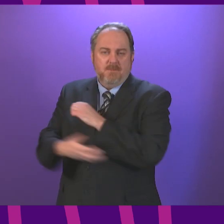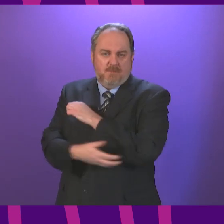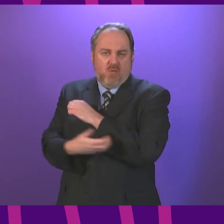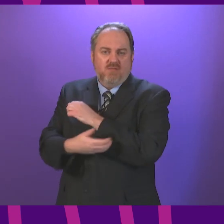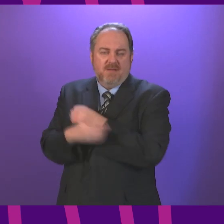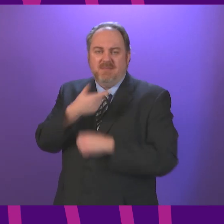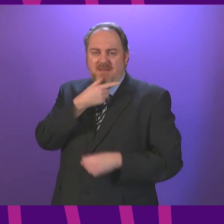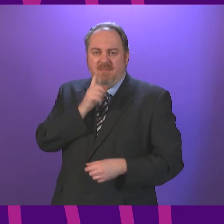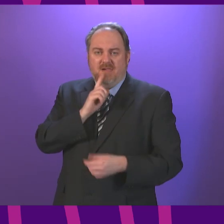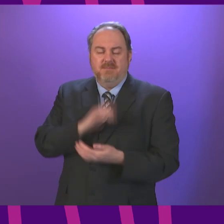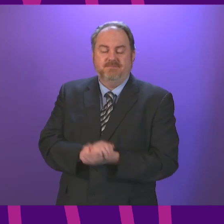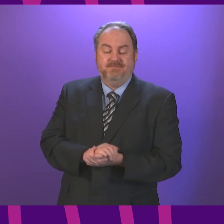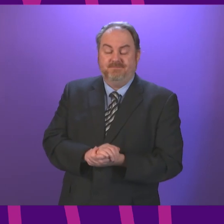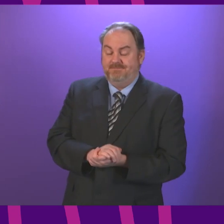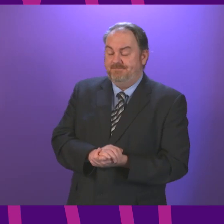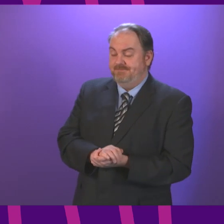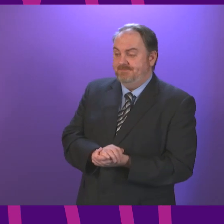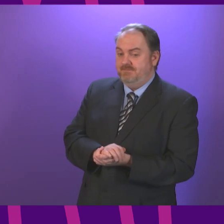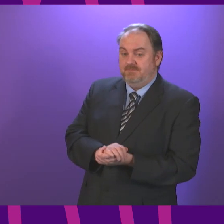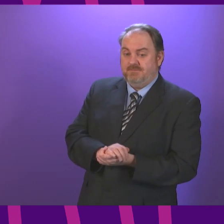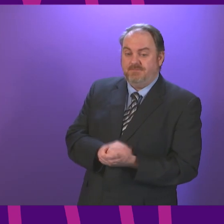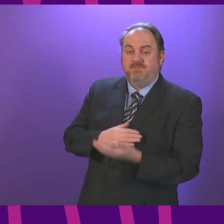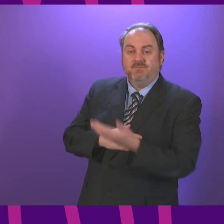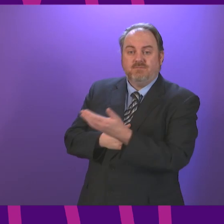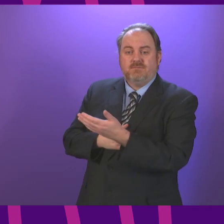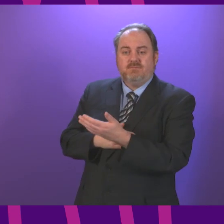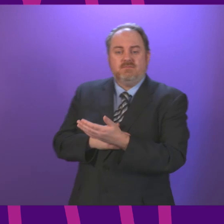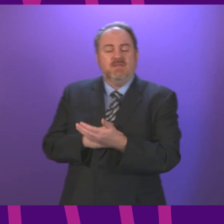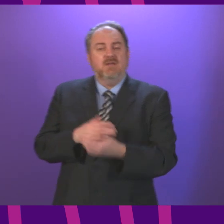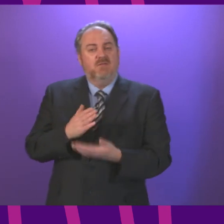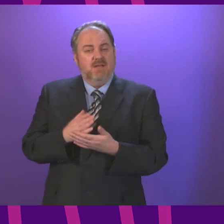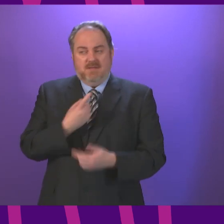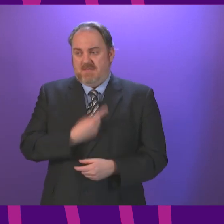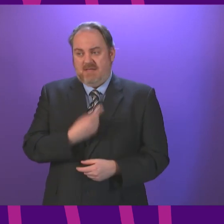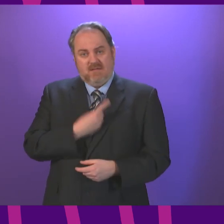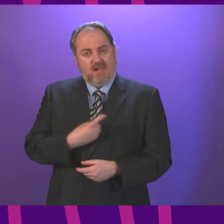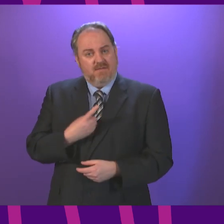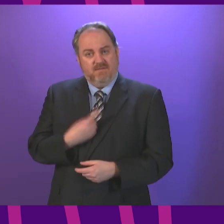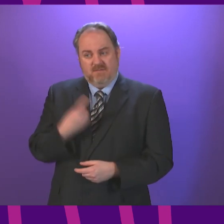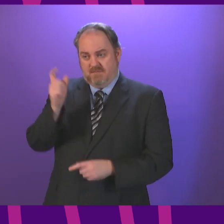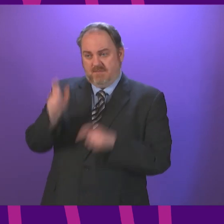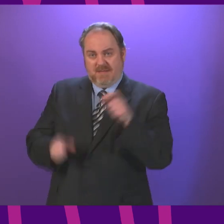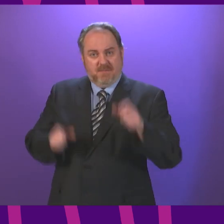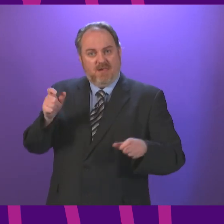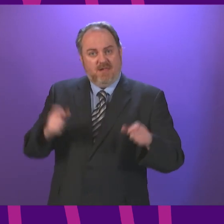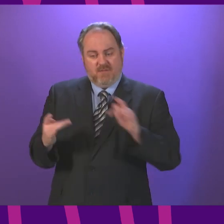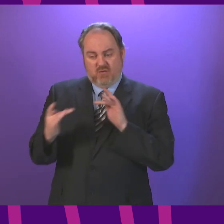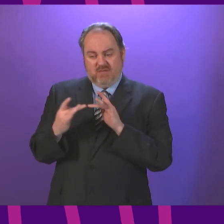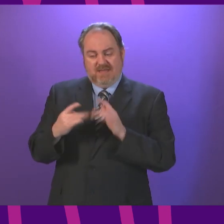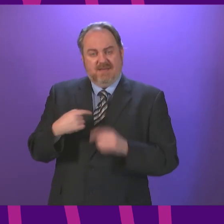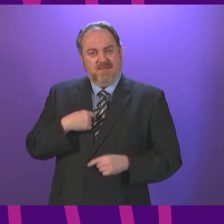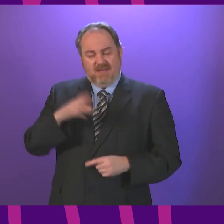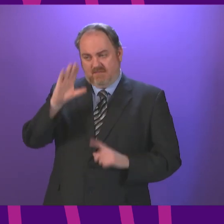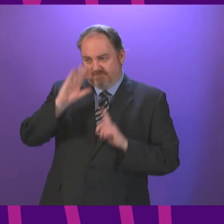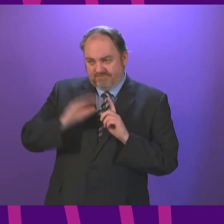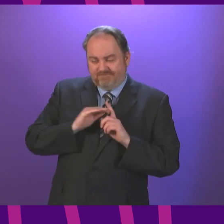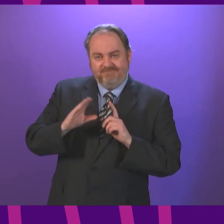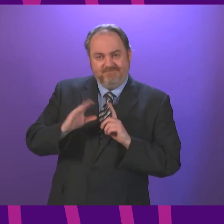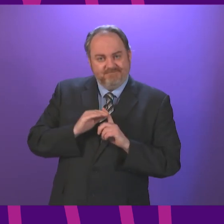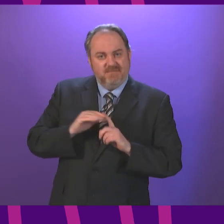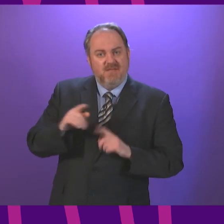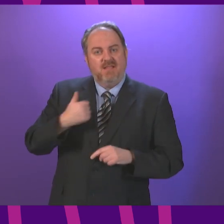to be followed by Jenny Mara. Thank you, Presiding Officer. First Minister, I too have been contacted by several constituents who have applied over the past few